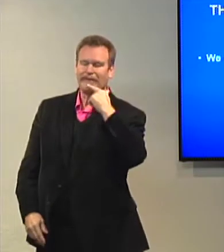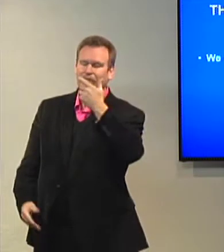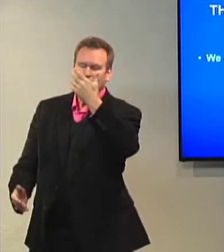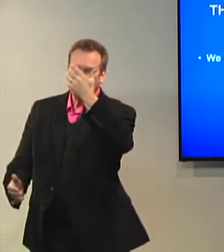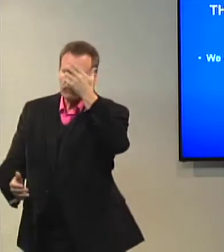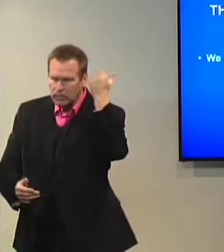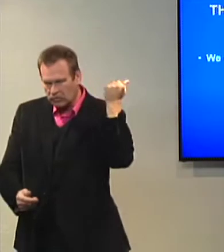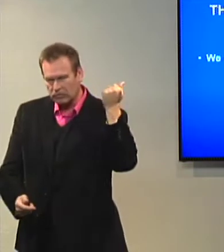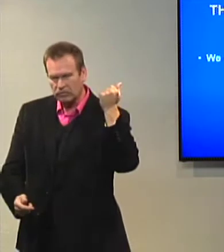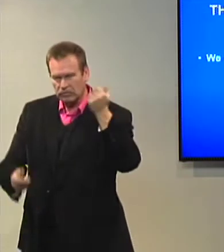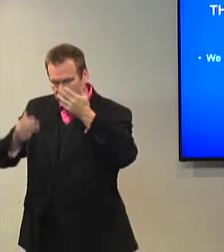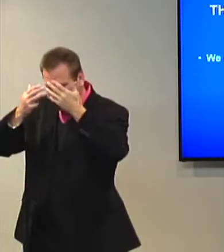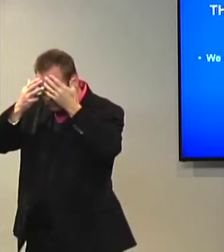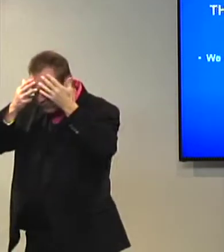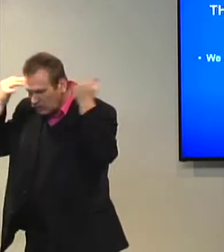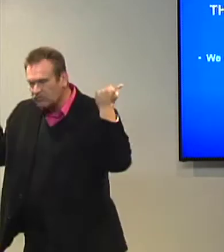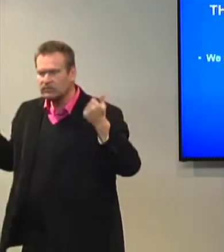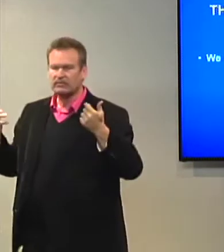past. Paul says to forget about it.